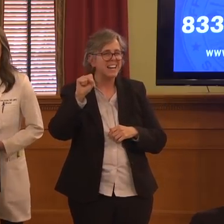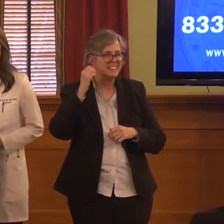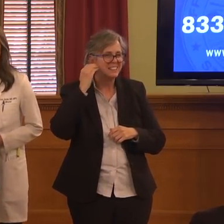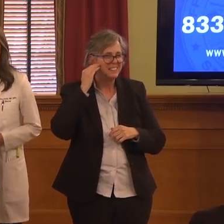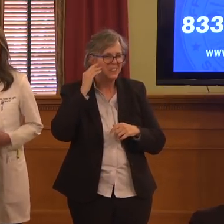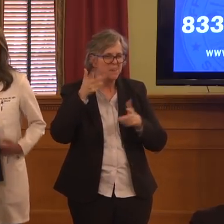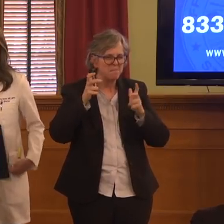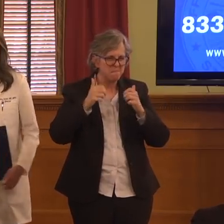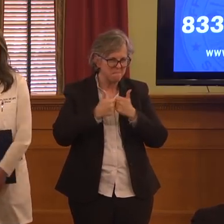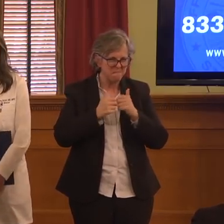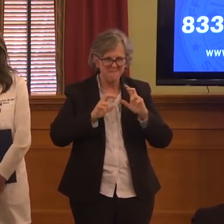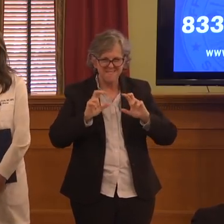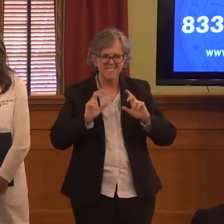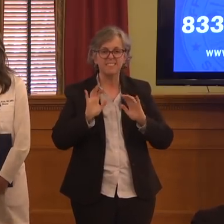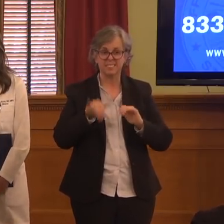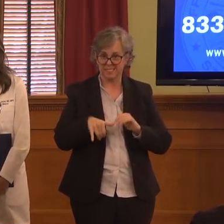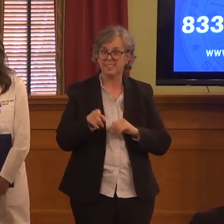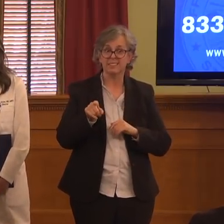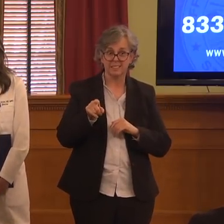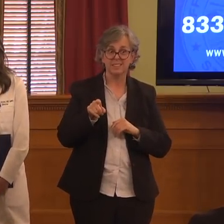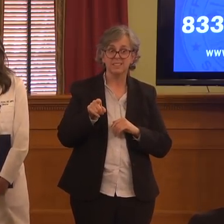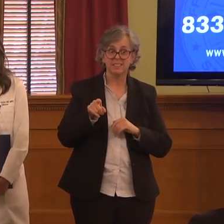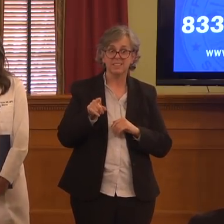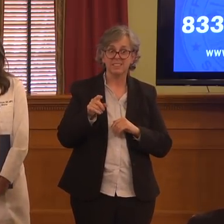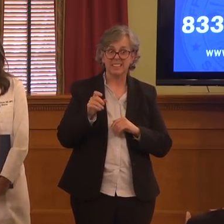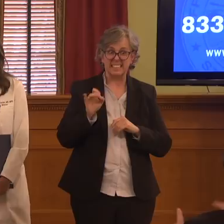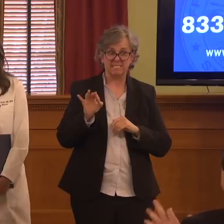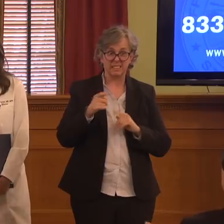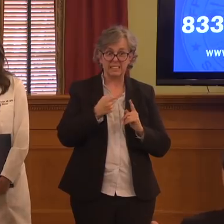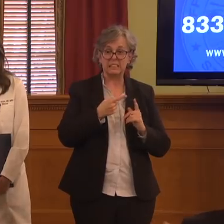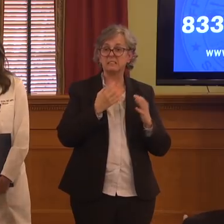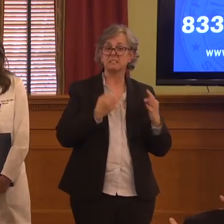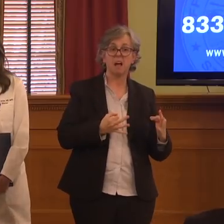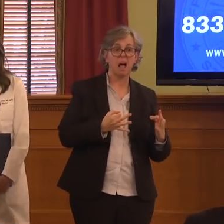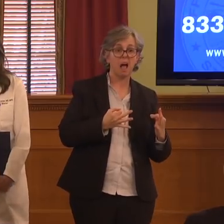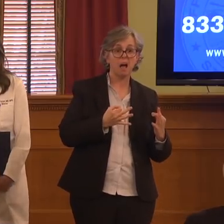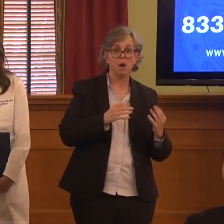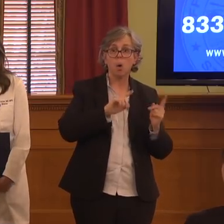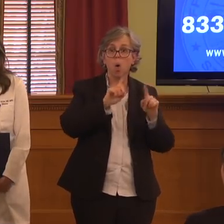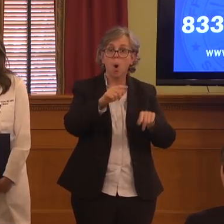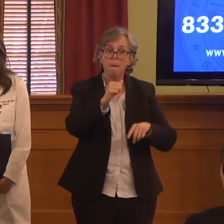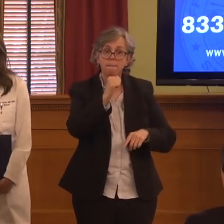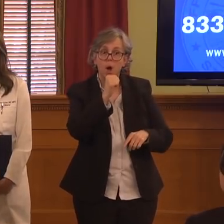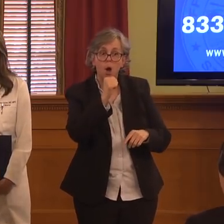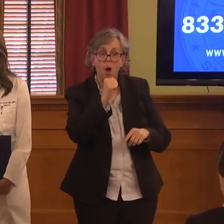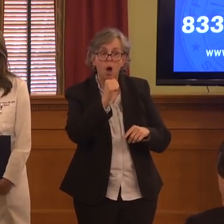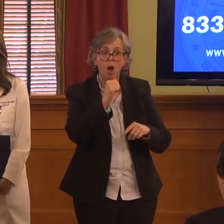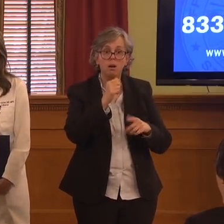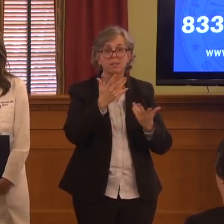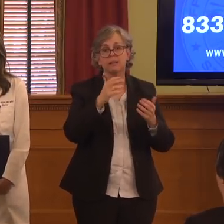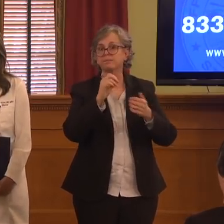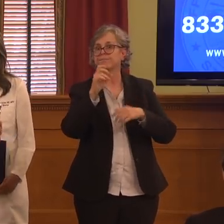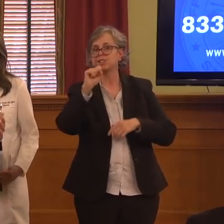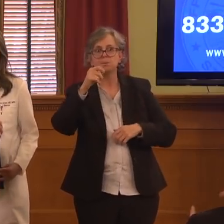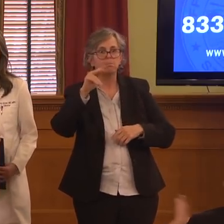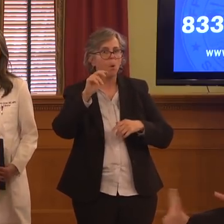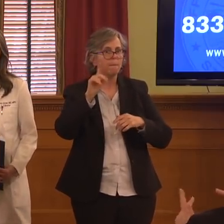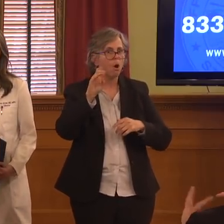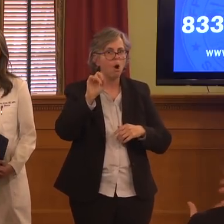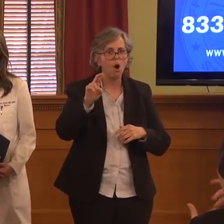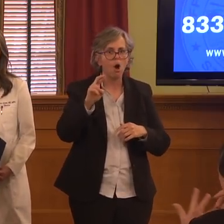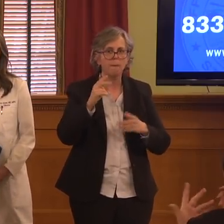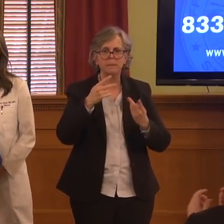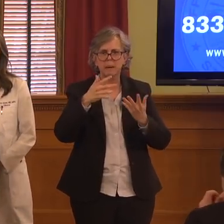But he decides he's going to go to a bar, a sports bar. And when he gets in that sports bar, people are shoved in